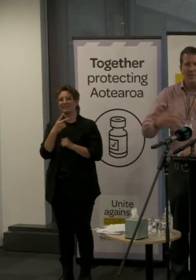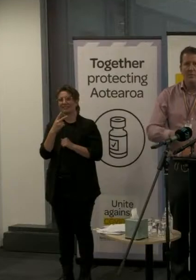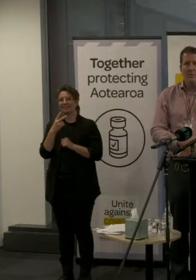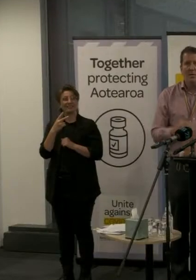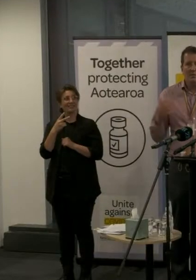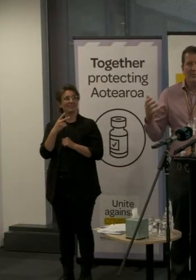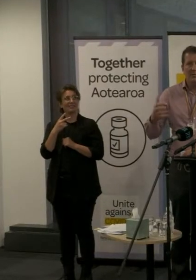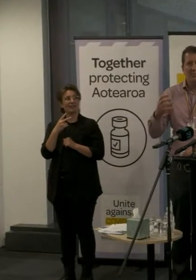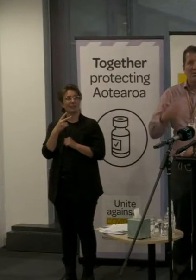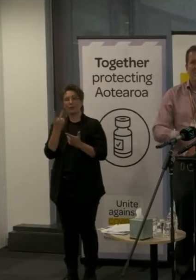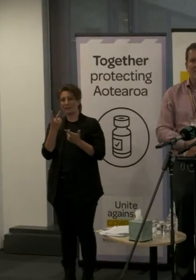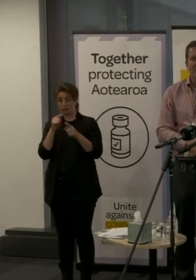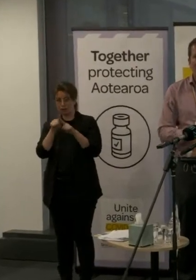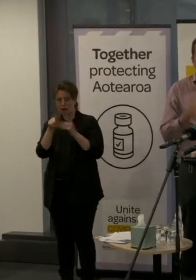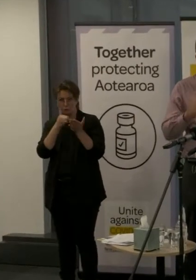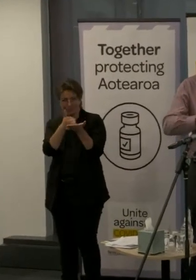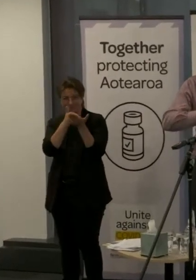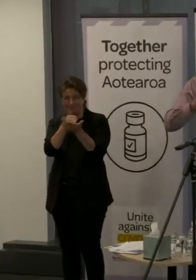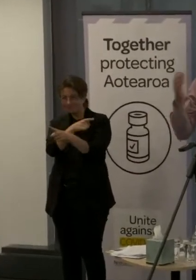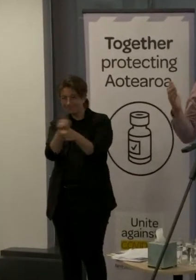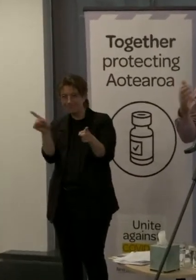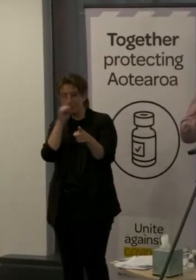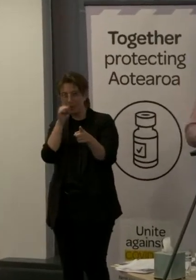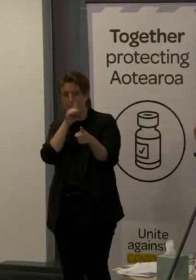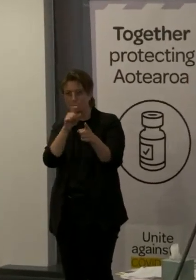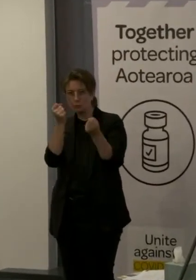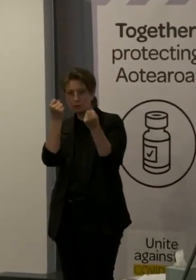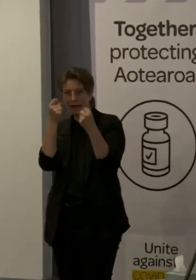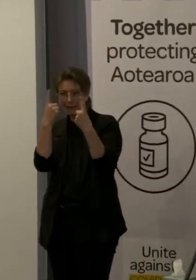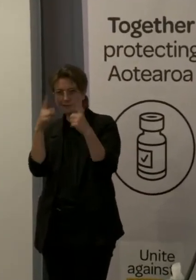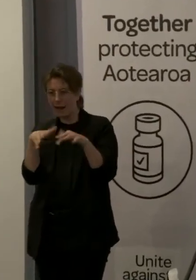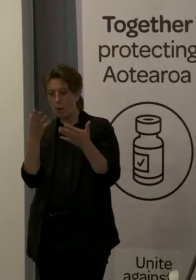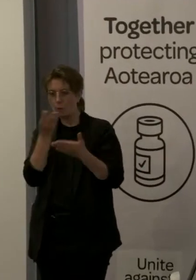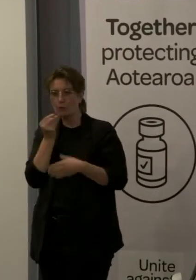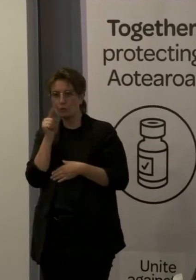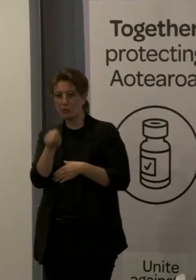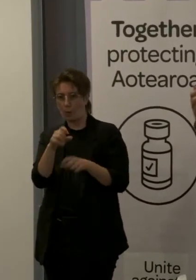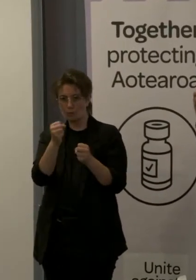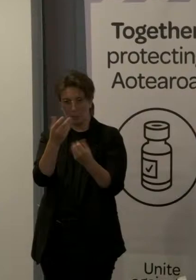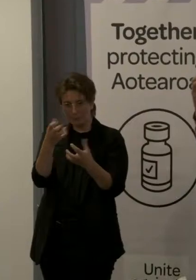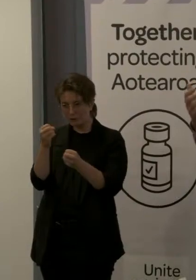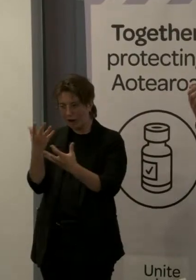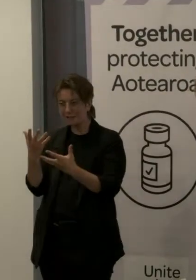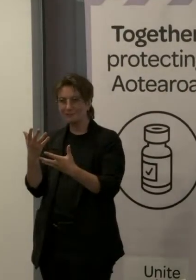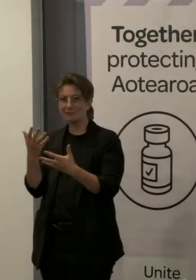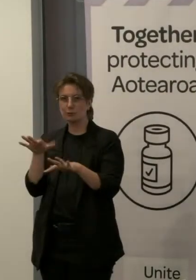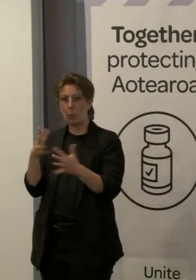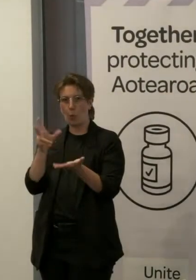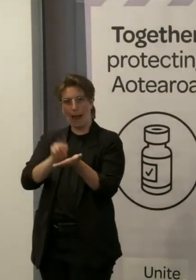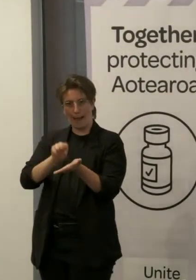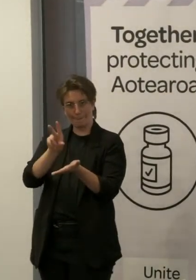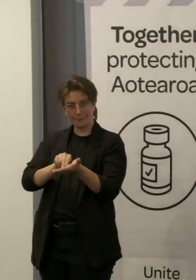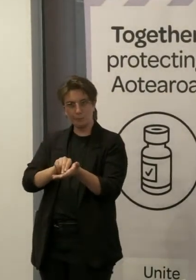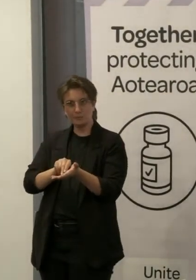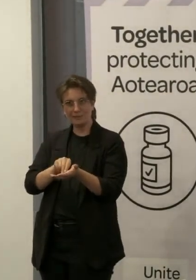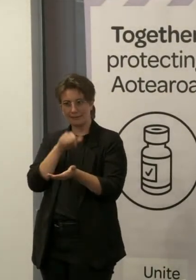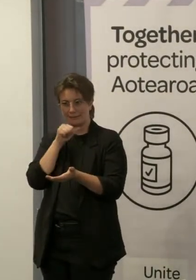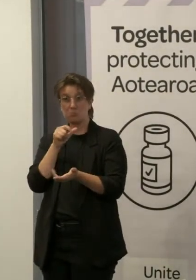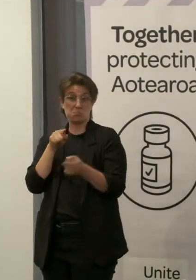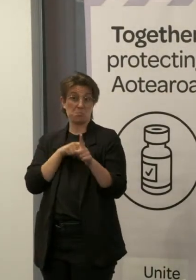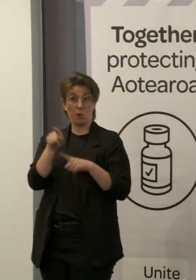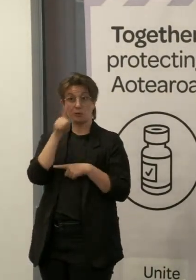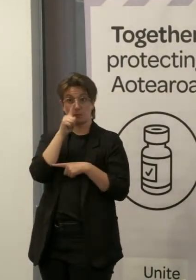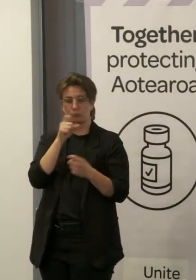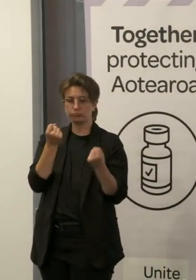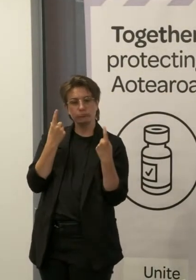find a way to use them well, so we could support them to use them well, and obviously for the other 10 or 20% we could push them through assisted channels or provide direct support on the